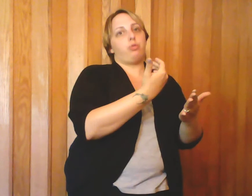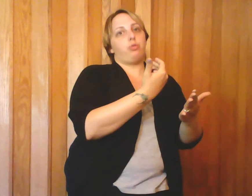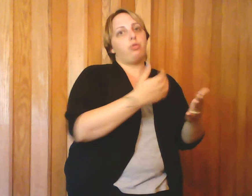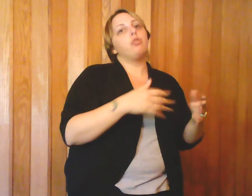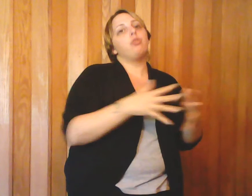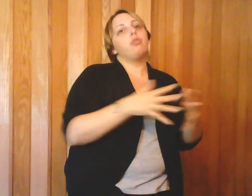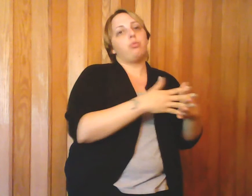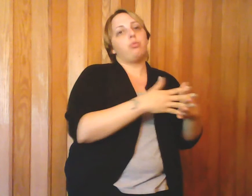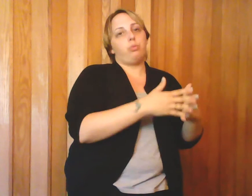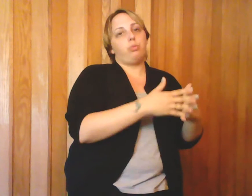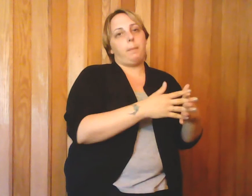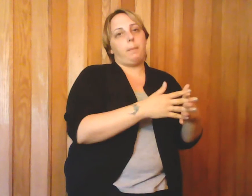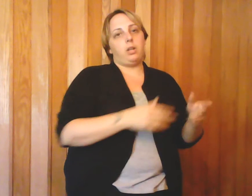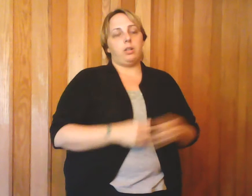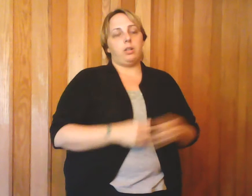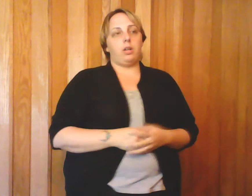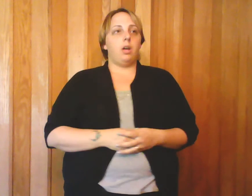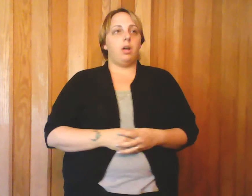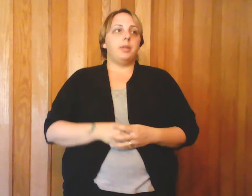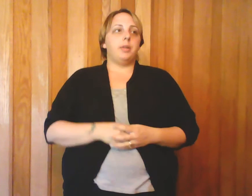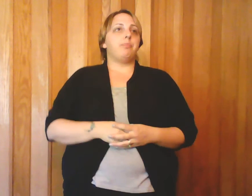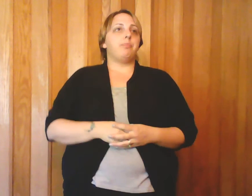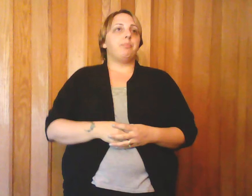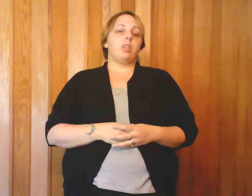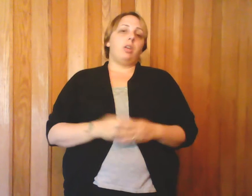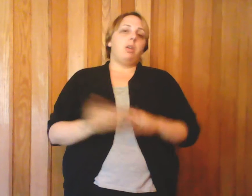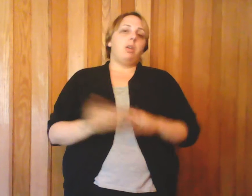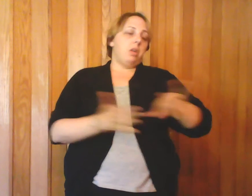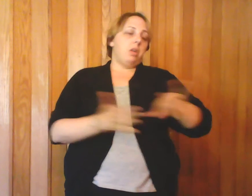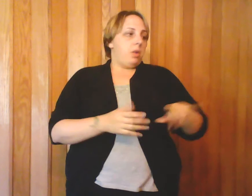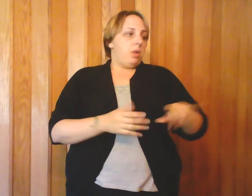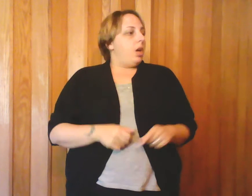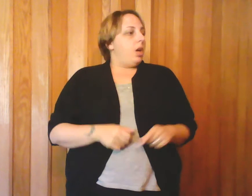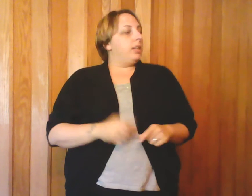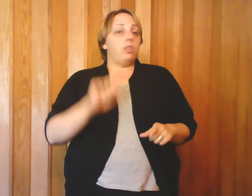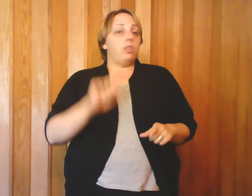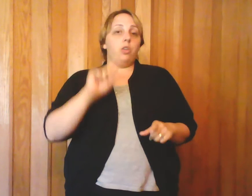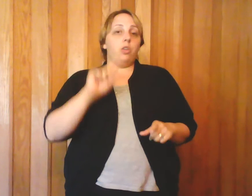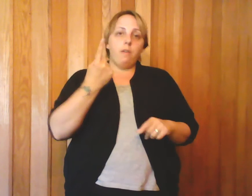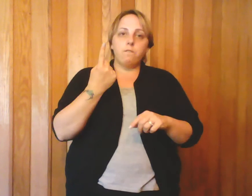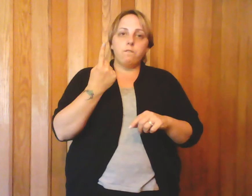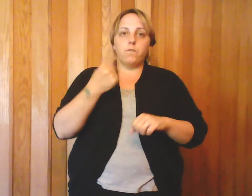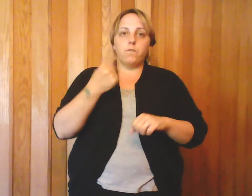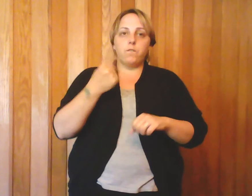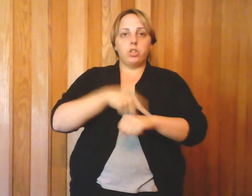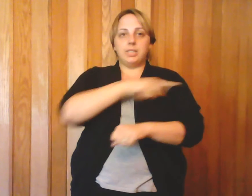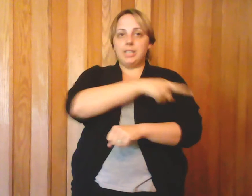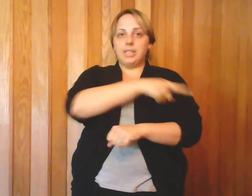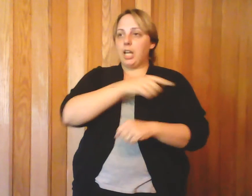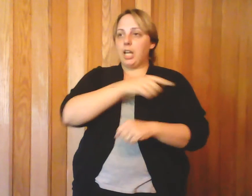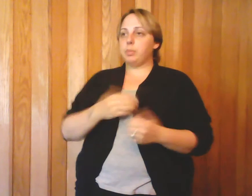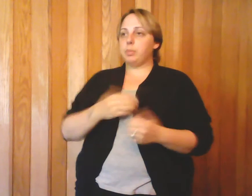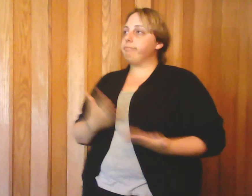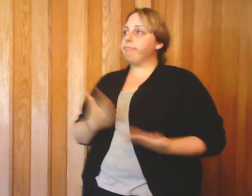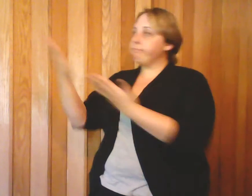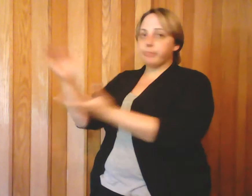her a small diamond. And she said to him, "If that's as special as you think I am, then I'm not the woman for you." And